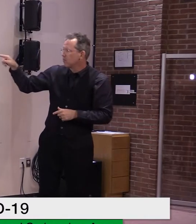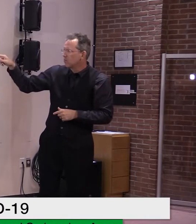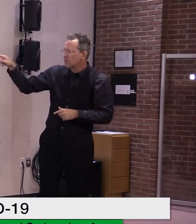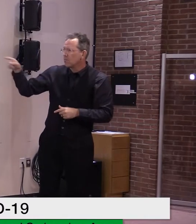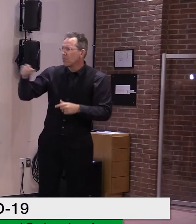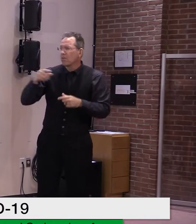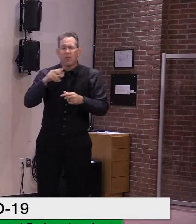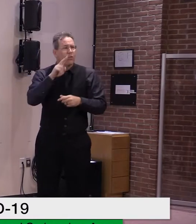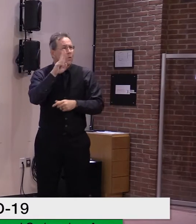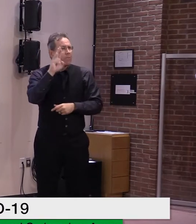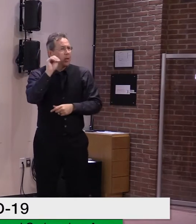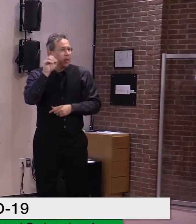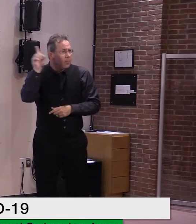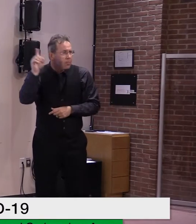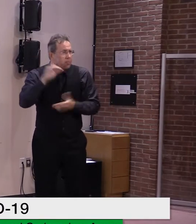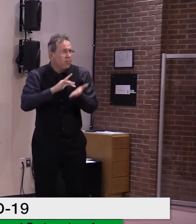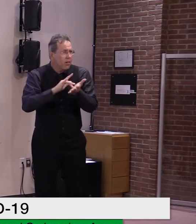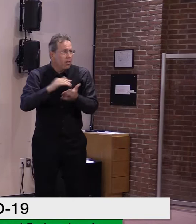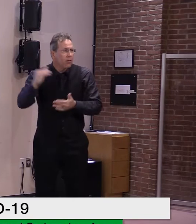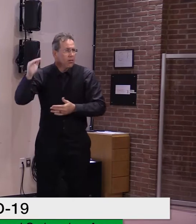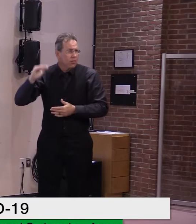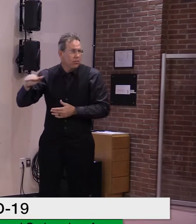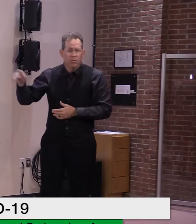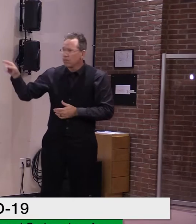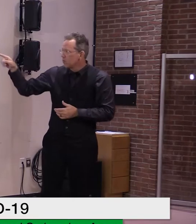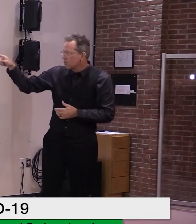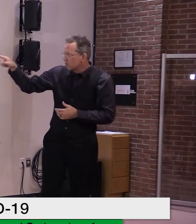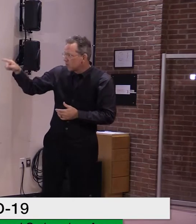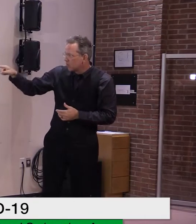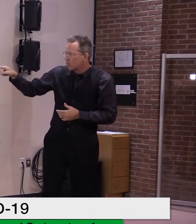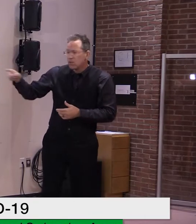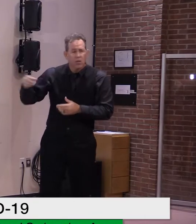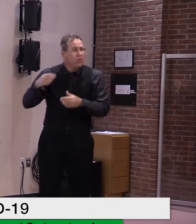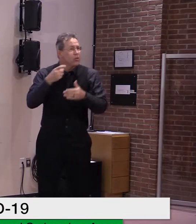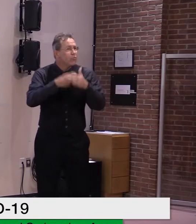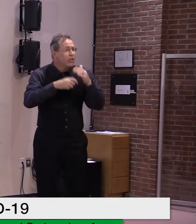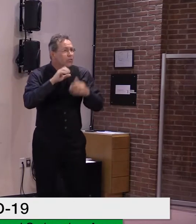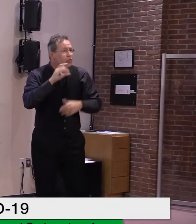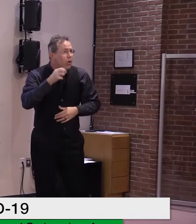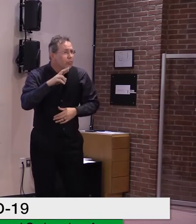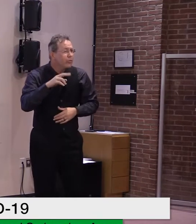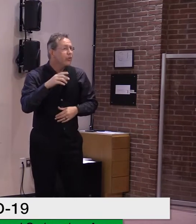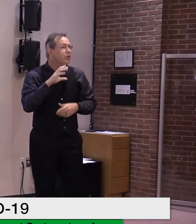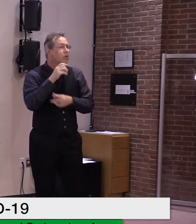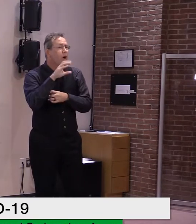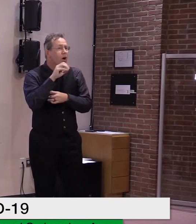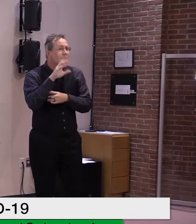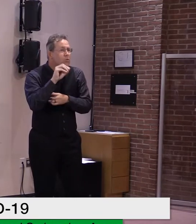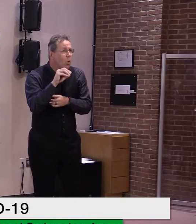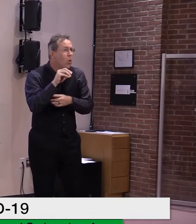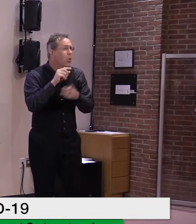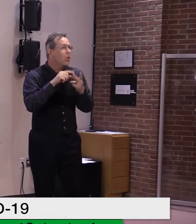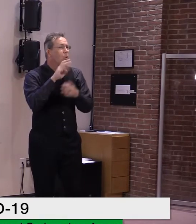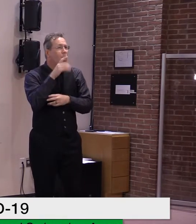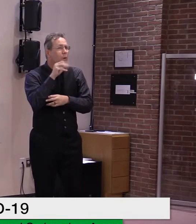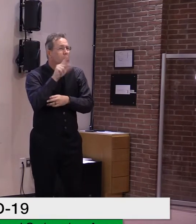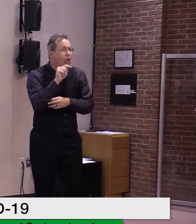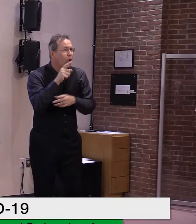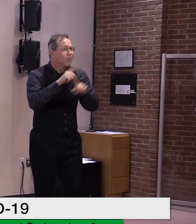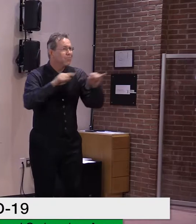Market, Costco, or UVMMC pharmacies. You can also make an appointment with Kenny Drugs